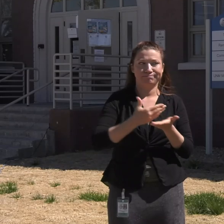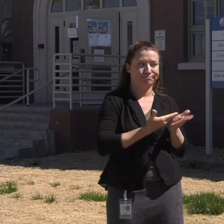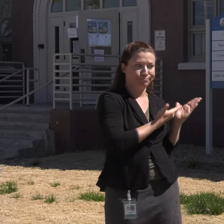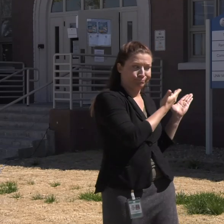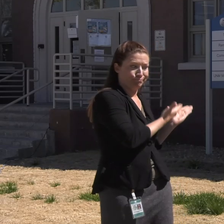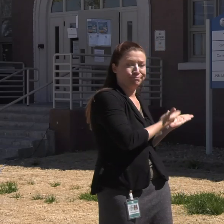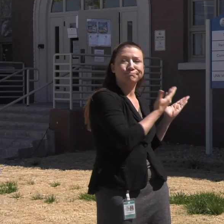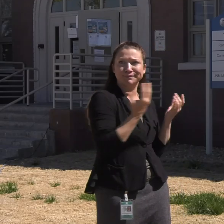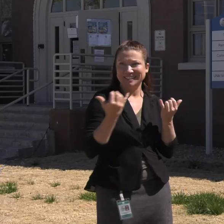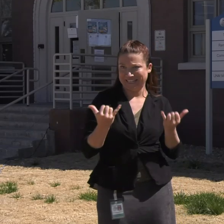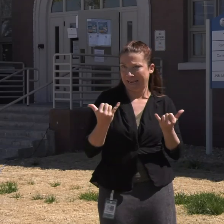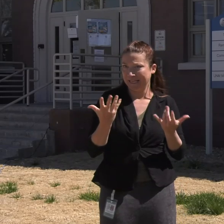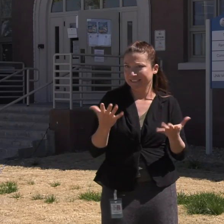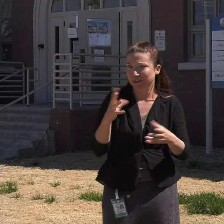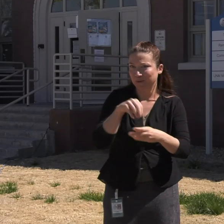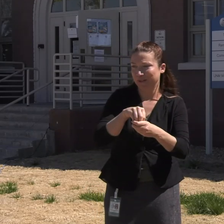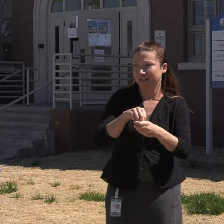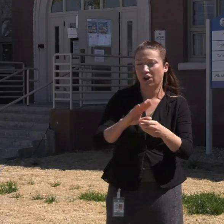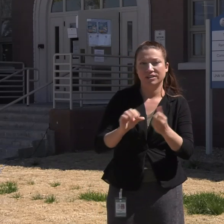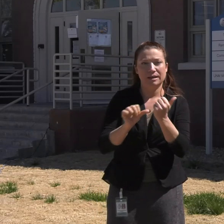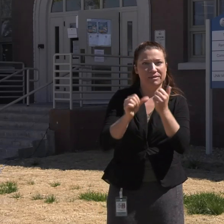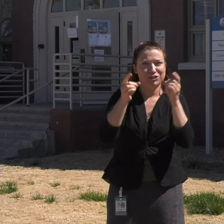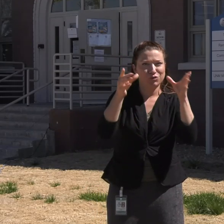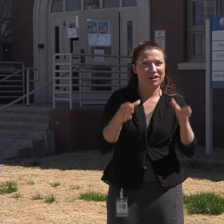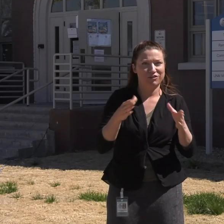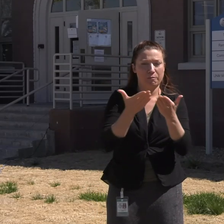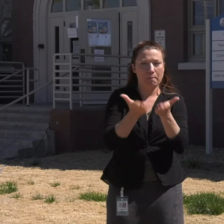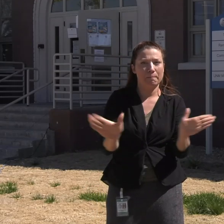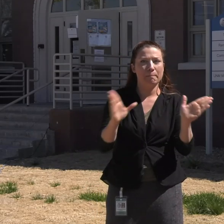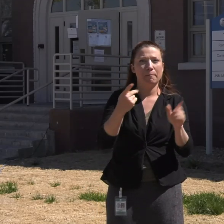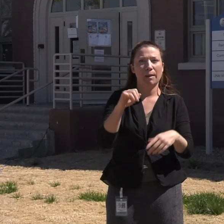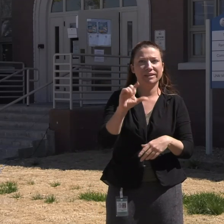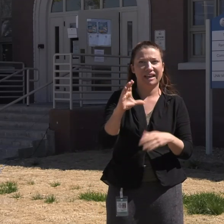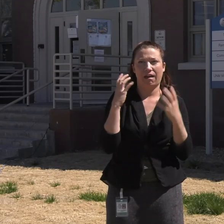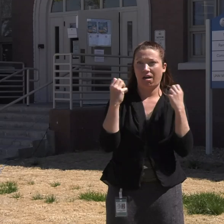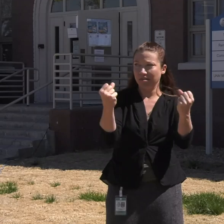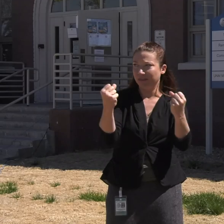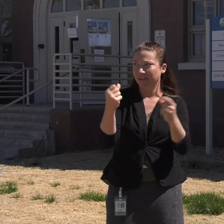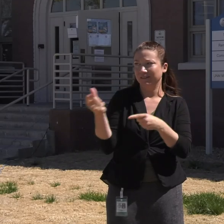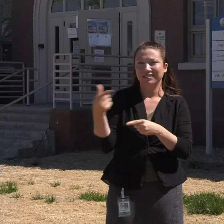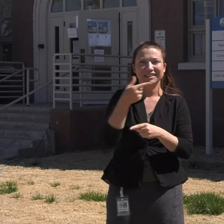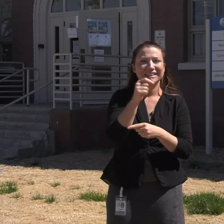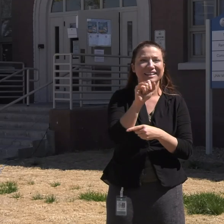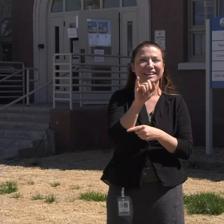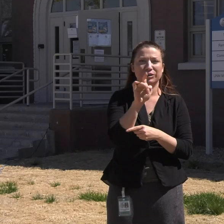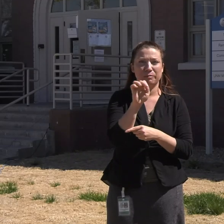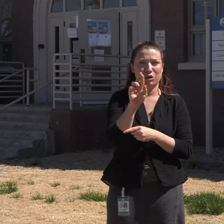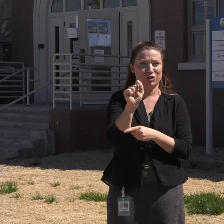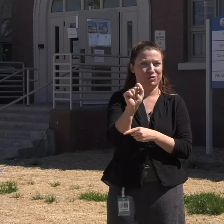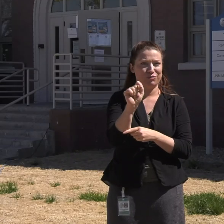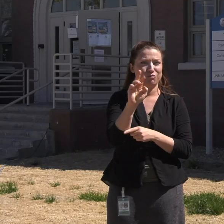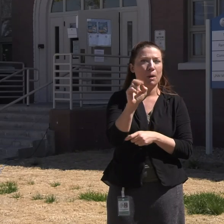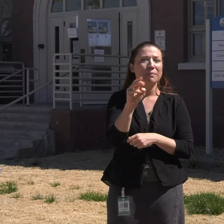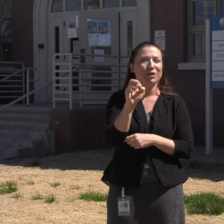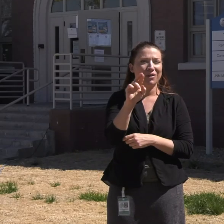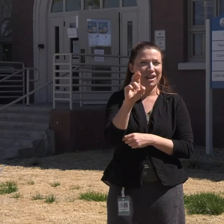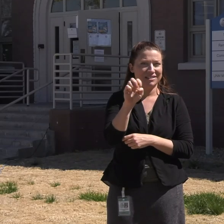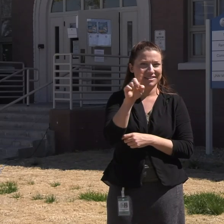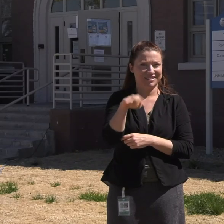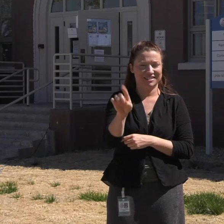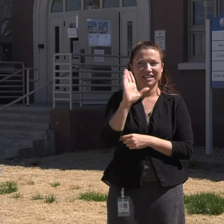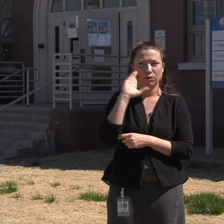of Public Health is going to discuss that, Gilbert Ramirez. And as he comes up, I want to highlight two different ways to